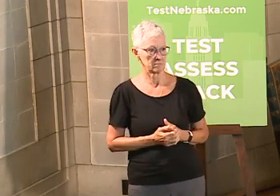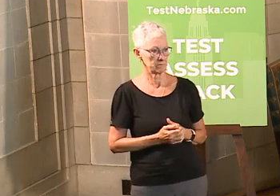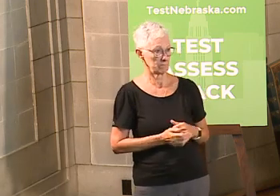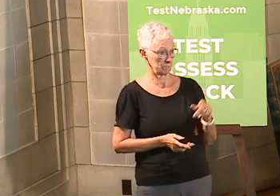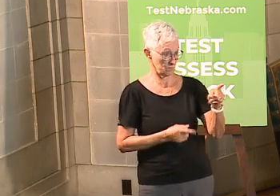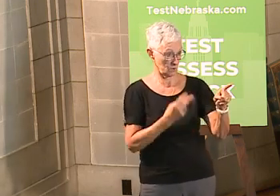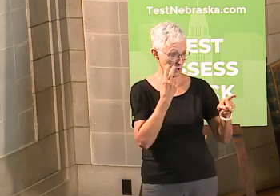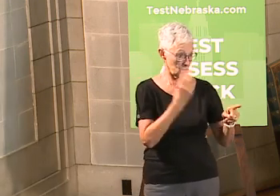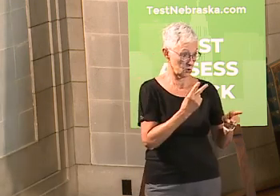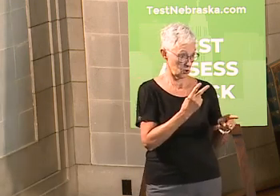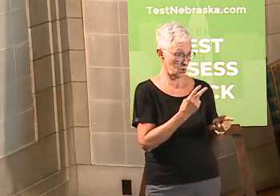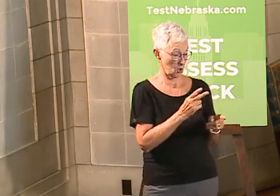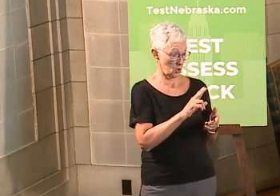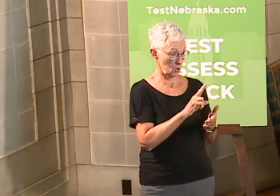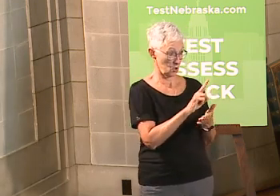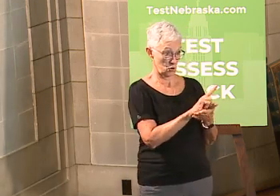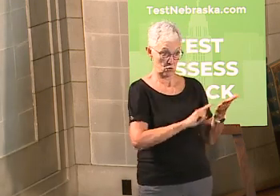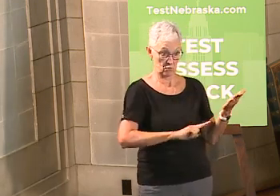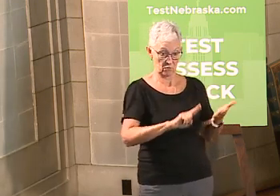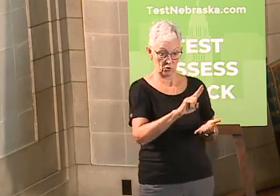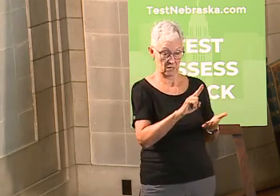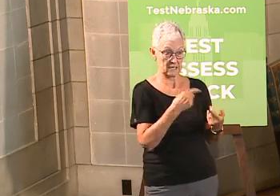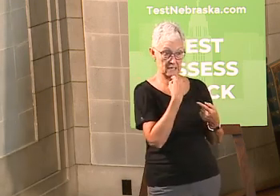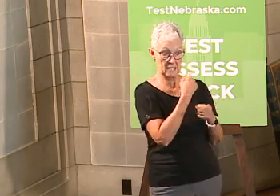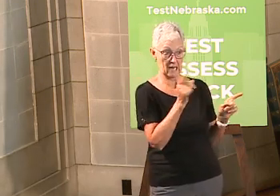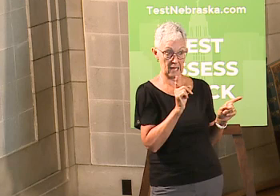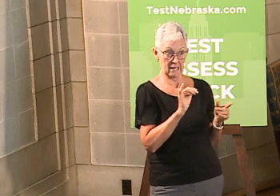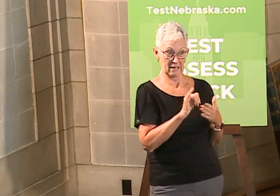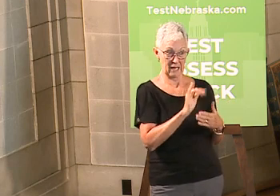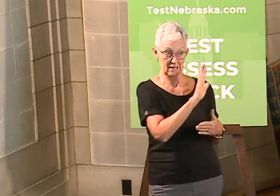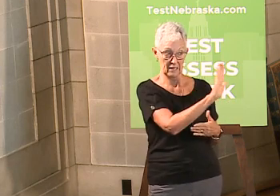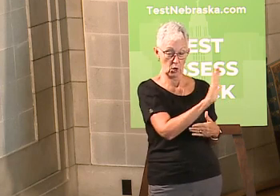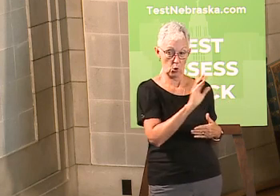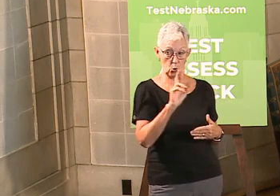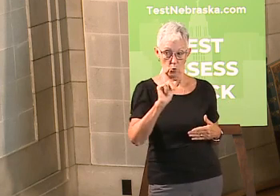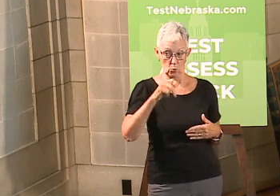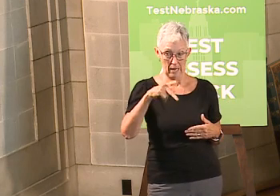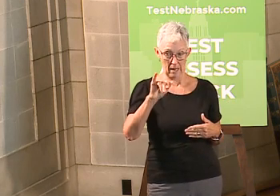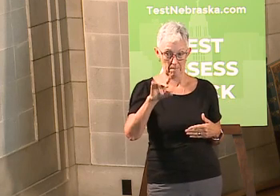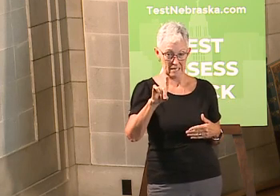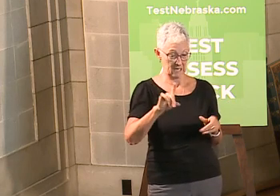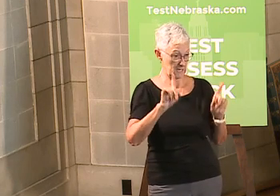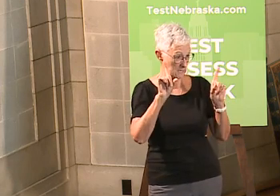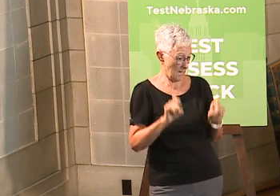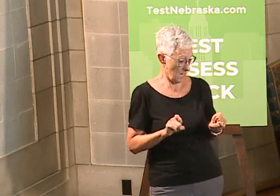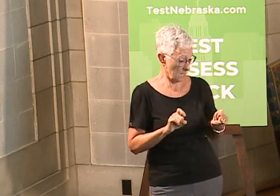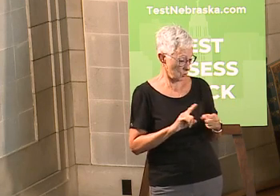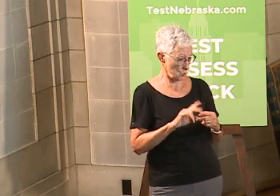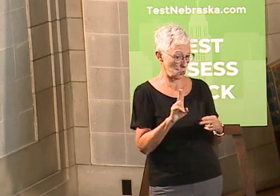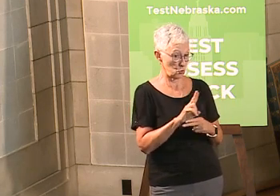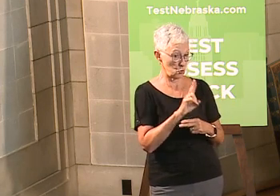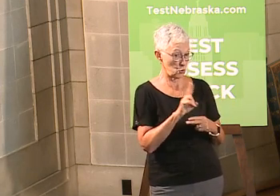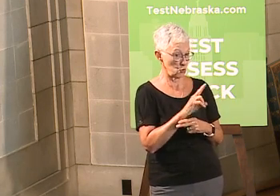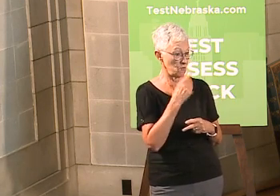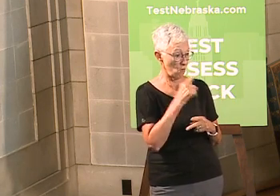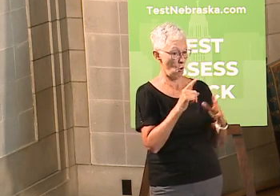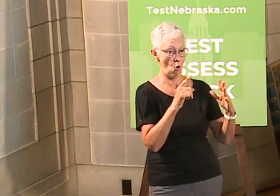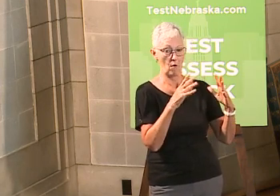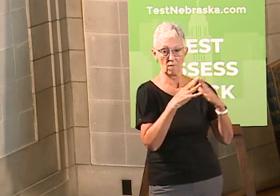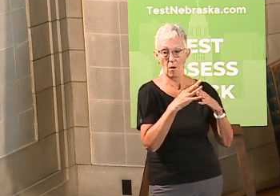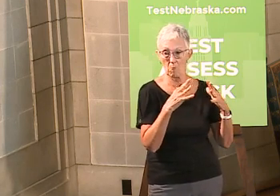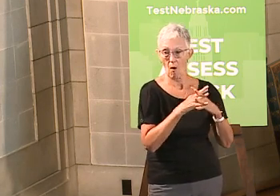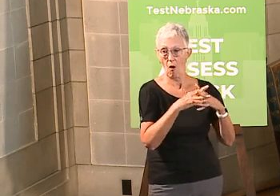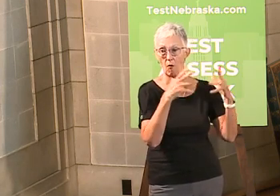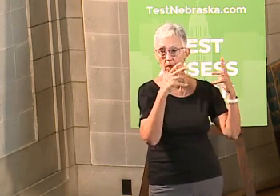announcement of their rapid testing. How much of a factor do you believe that plays into allowing this to move forward? So the question was,